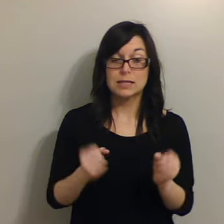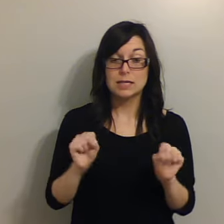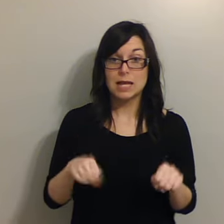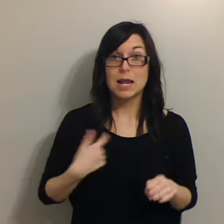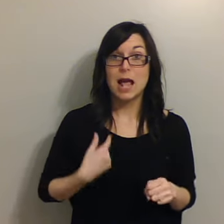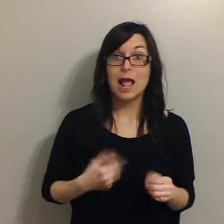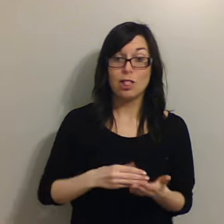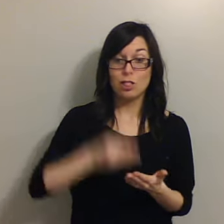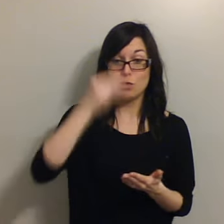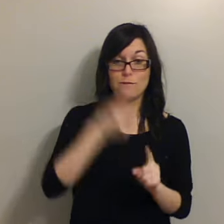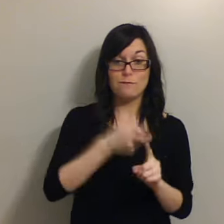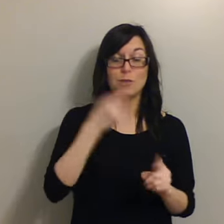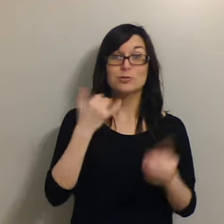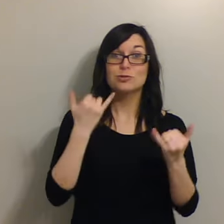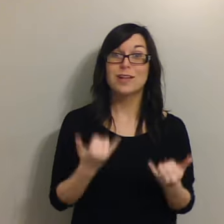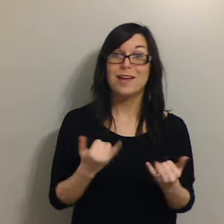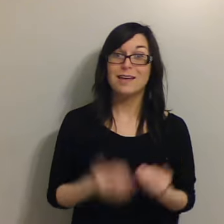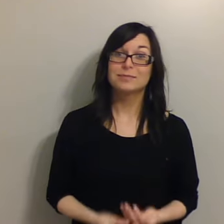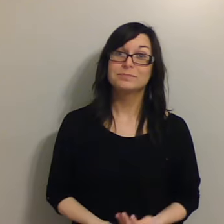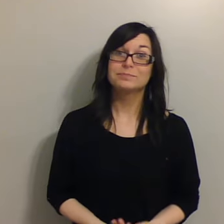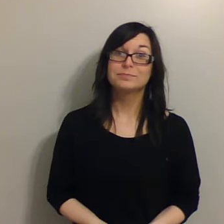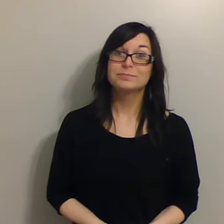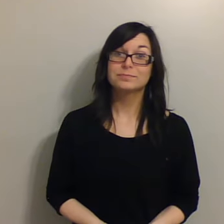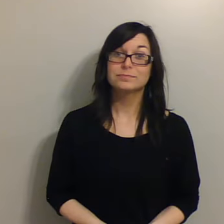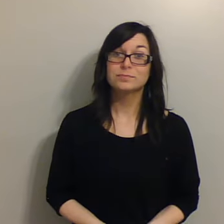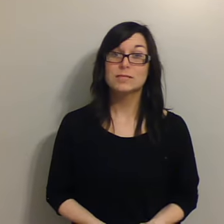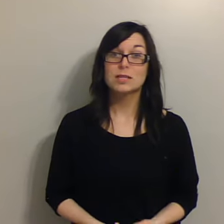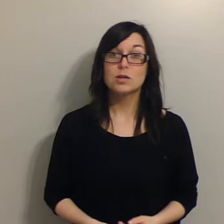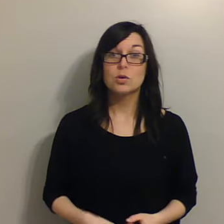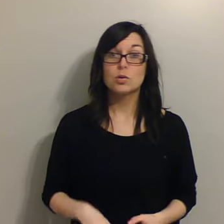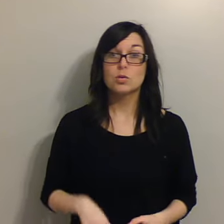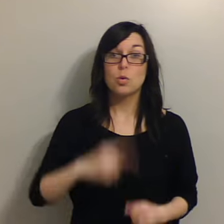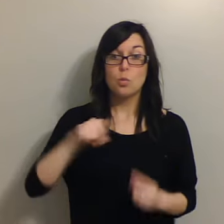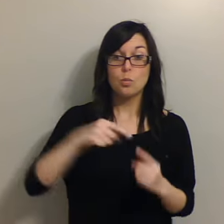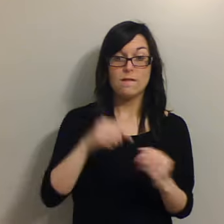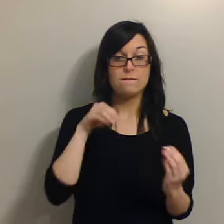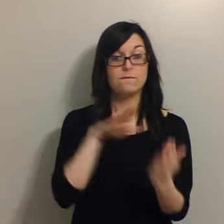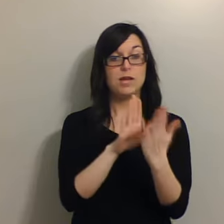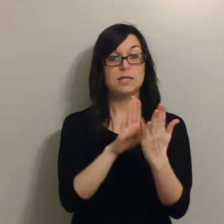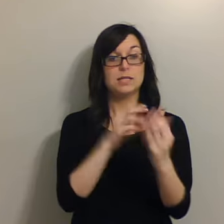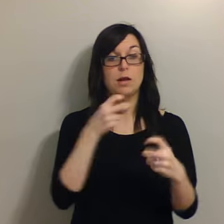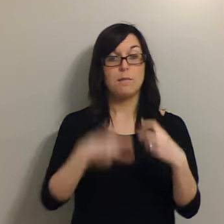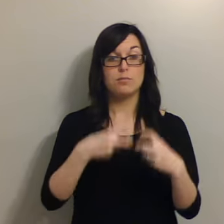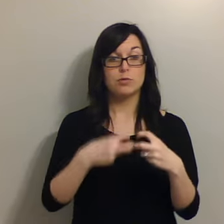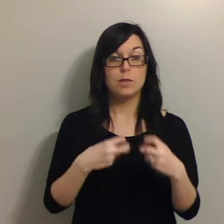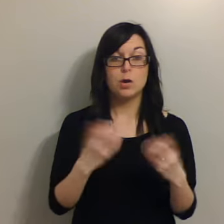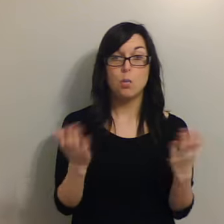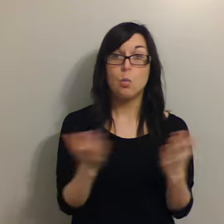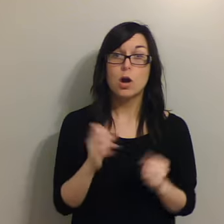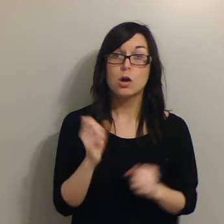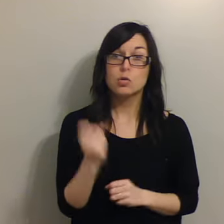a big challenge, or what some people call a problem, what kind of questions do you ask yourself? Do you ask,